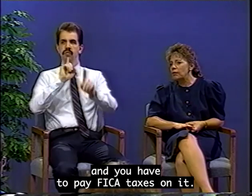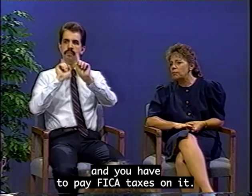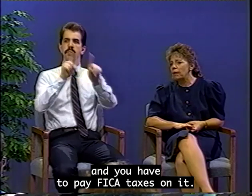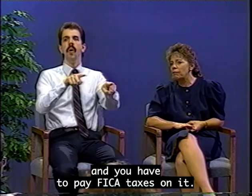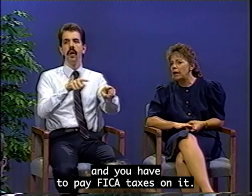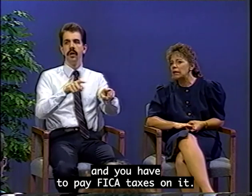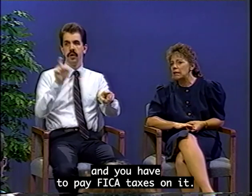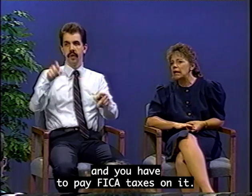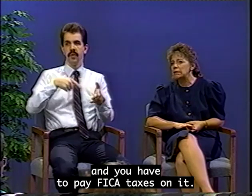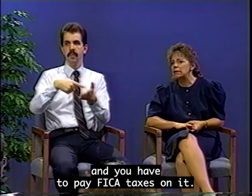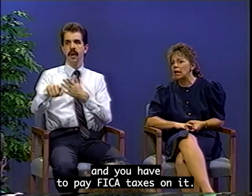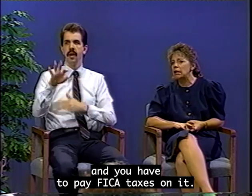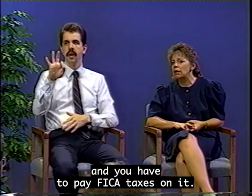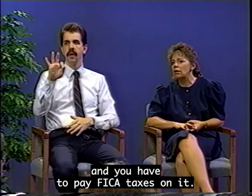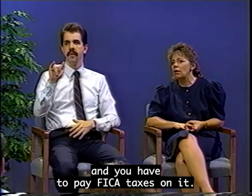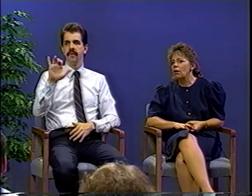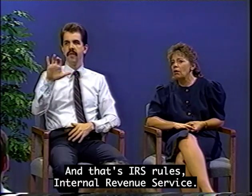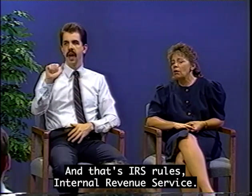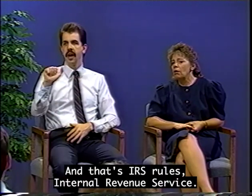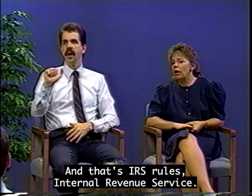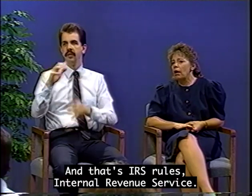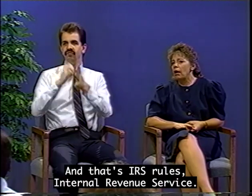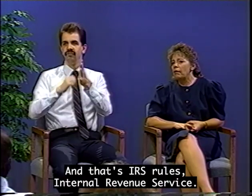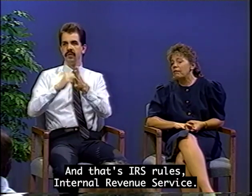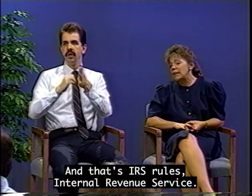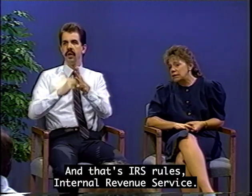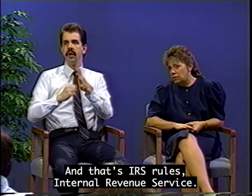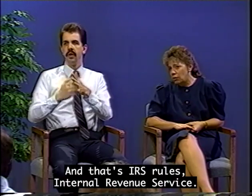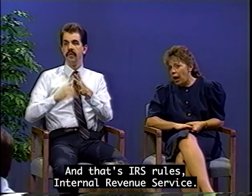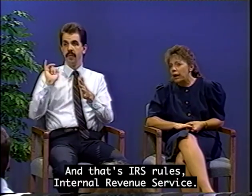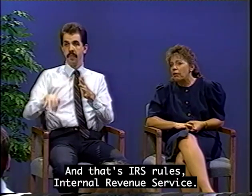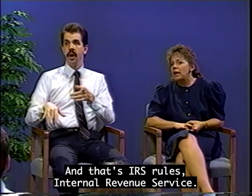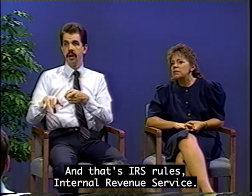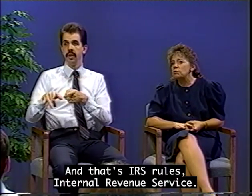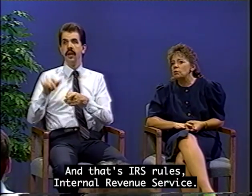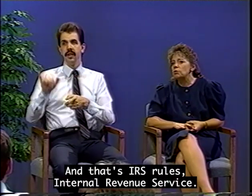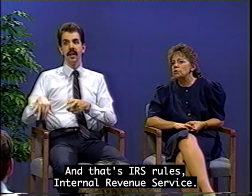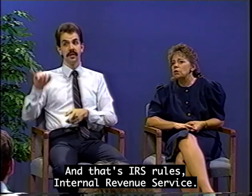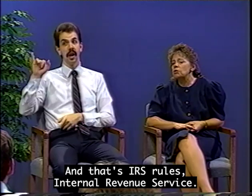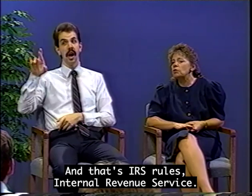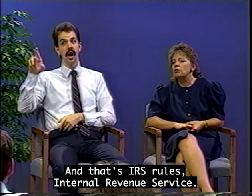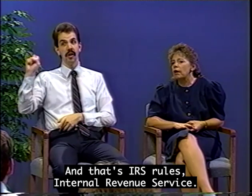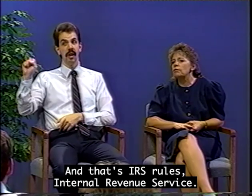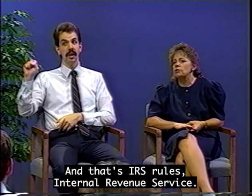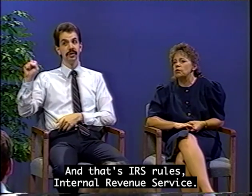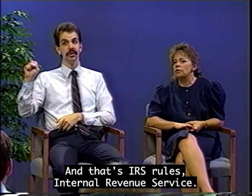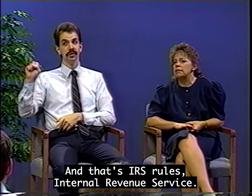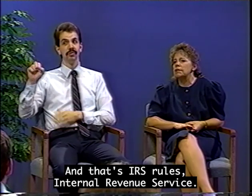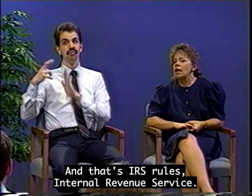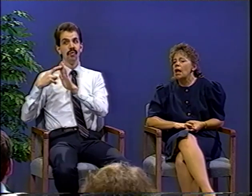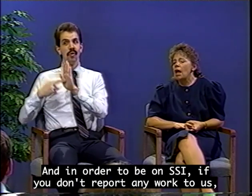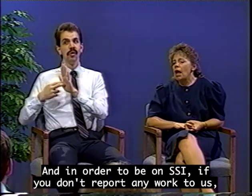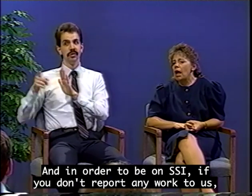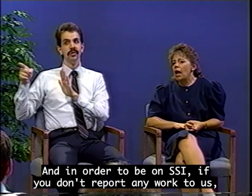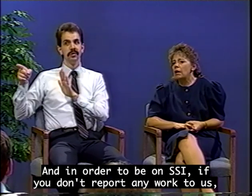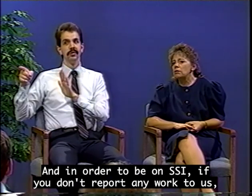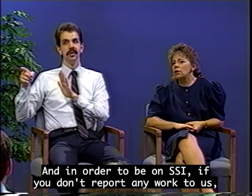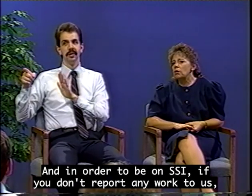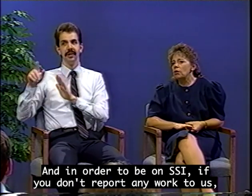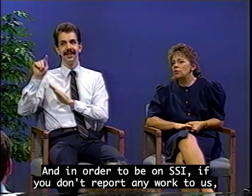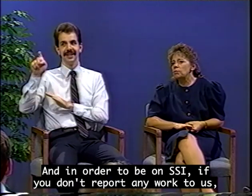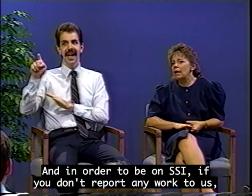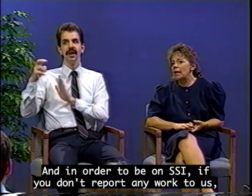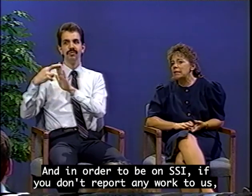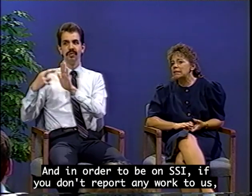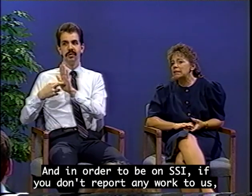reported, and you have to pay FICA taxes on it. And that's IRS rules, Internal Revenue Service. And